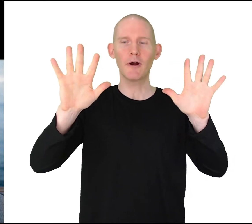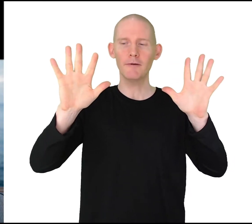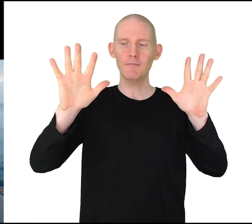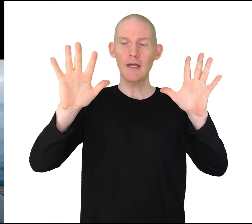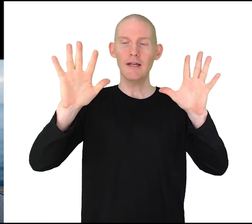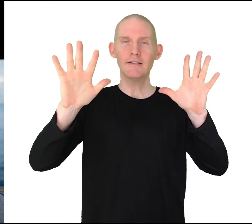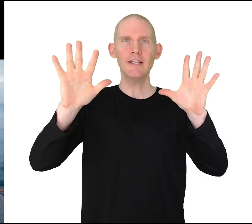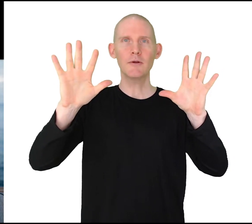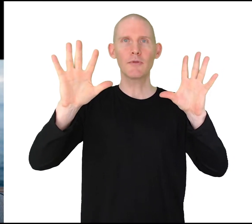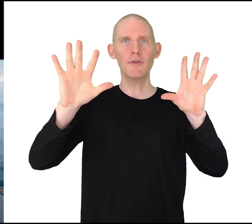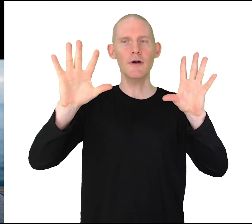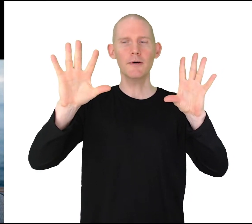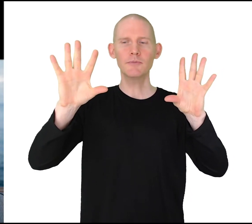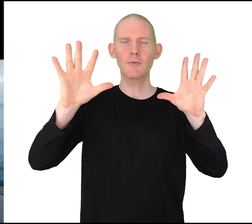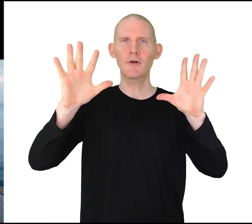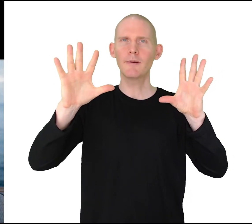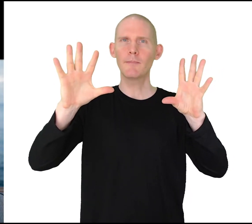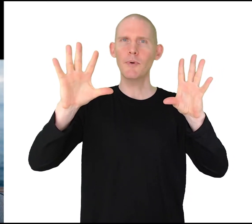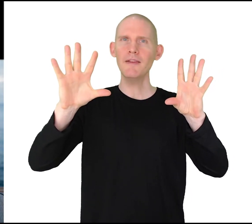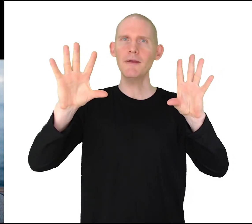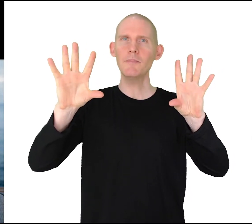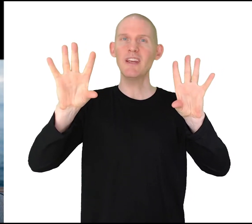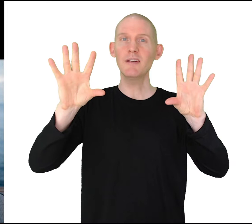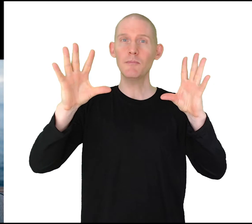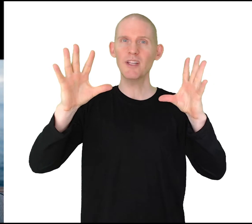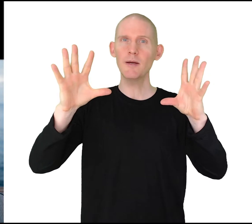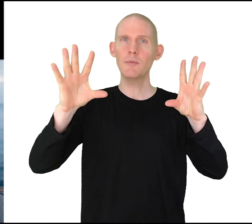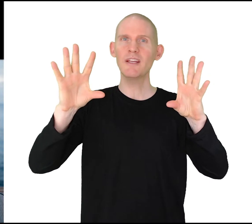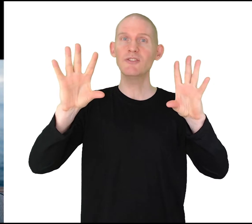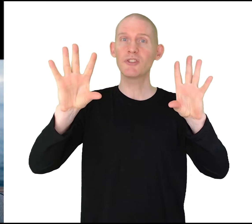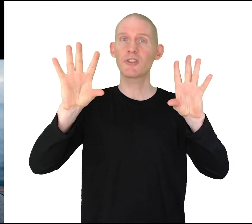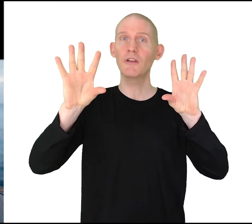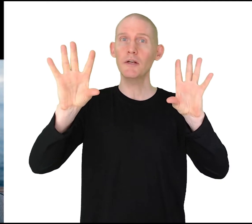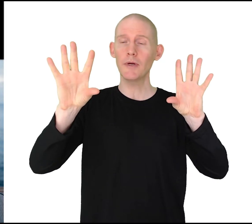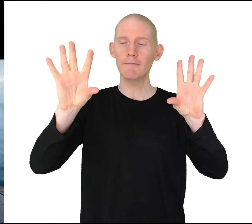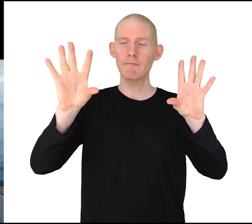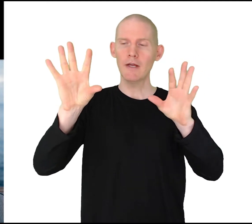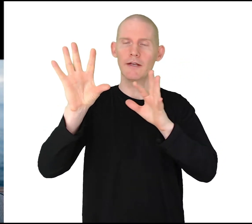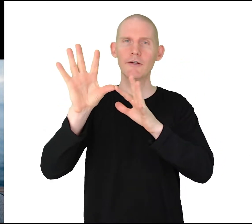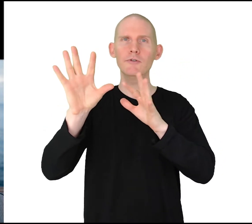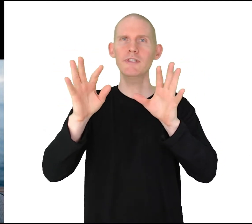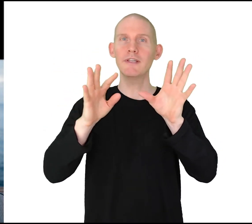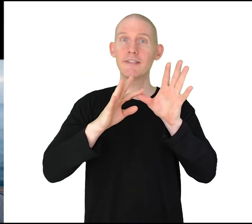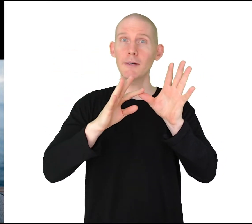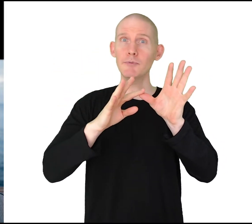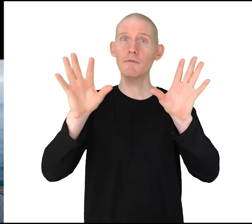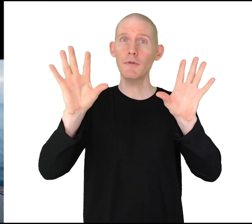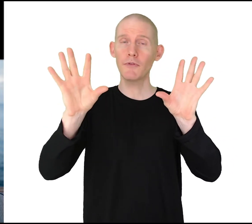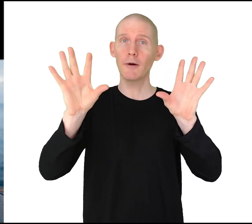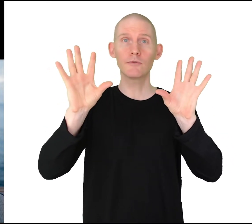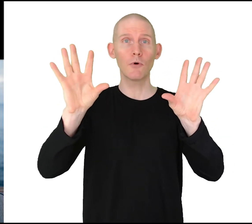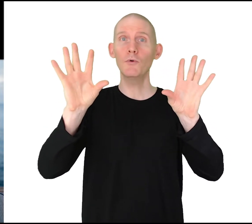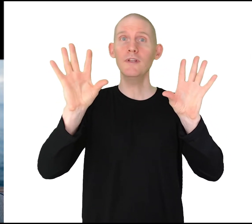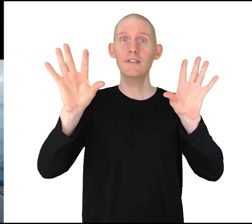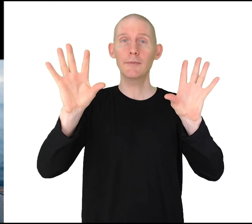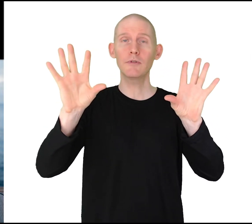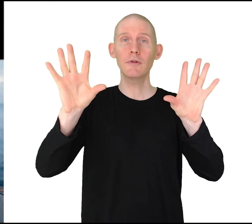apart. Take your thumbs and we're going to bend them in, bring them in just a little bit. Now using the tips of the thumbs, only the tips of the